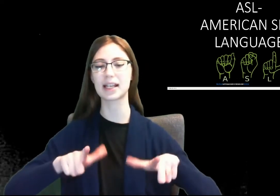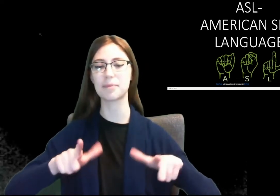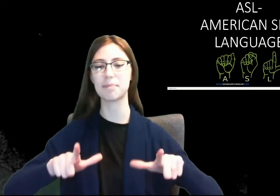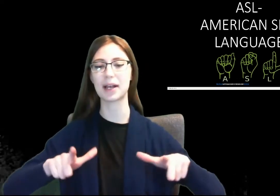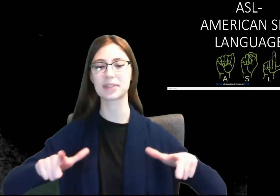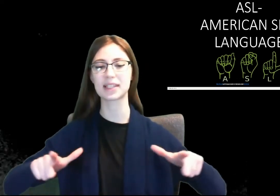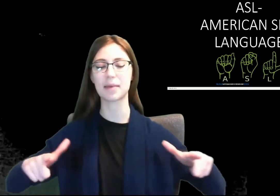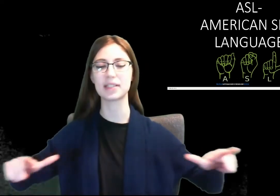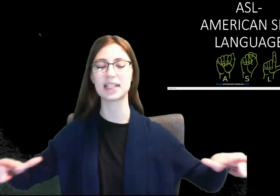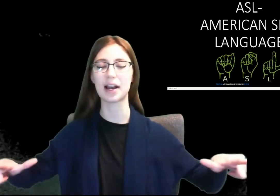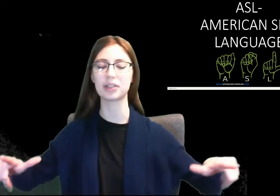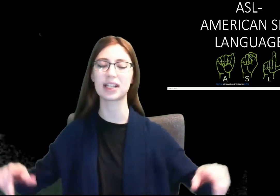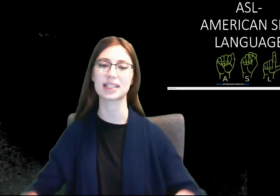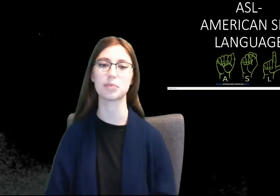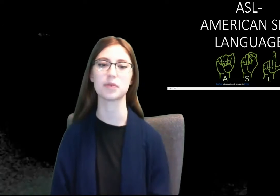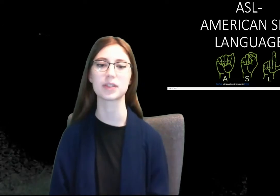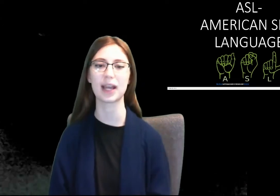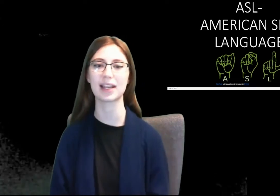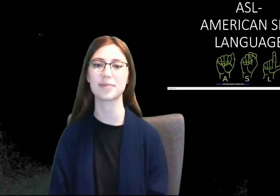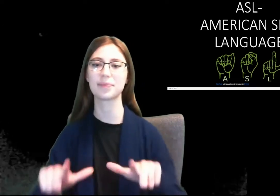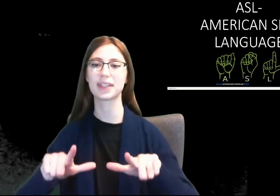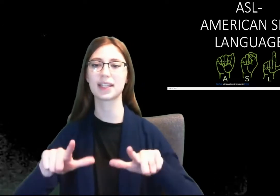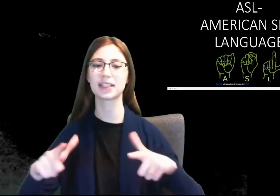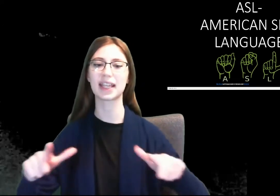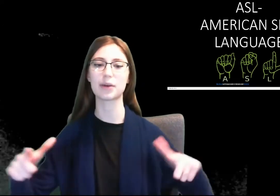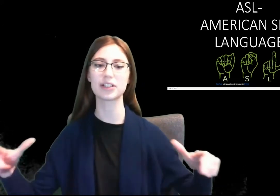of bouncing up and down as it moves away. Language.